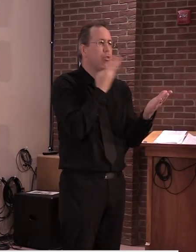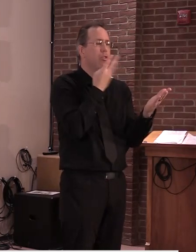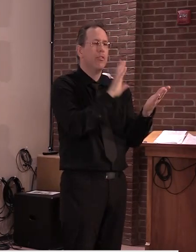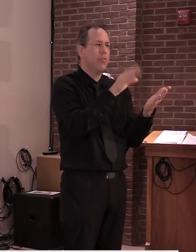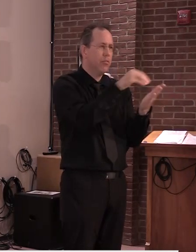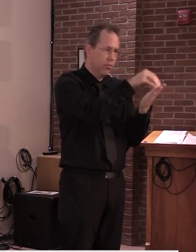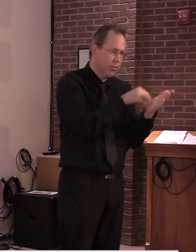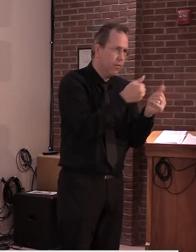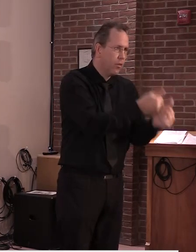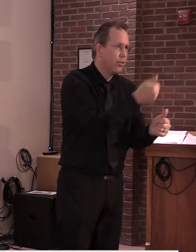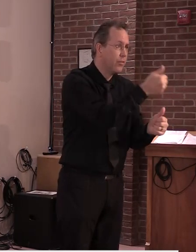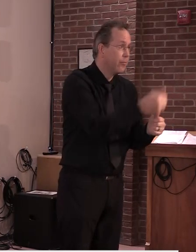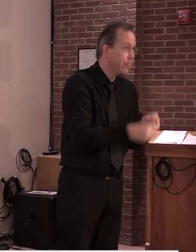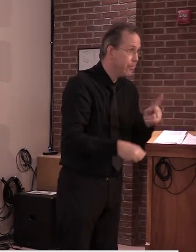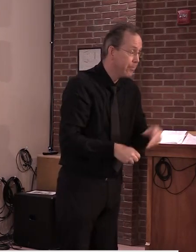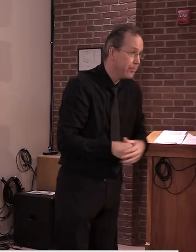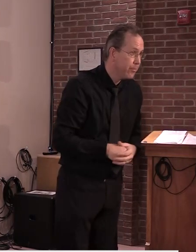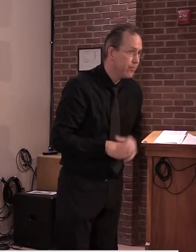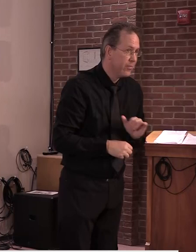Thank you.